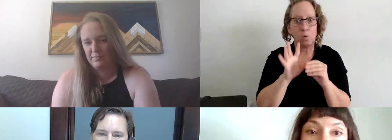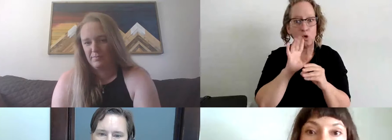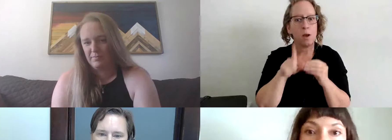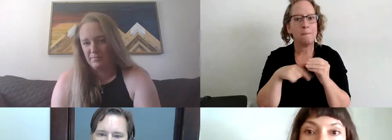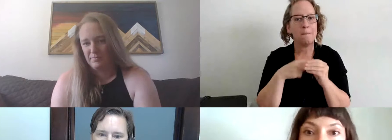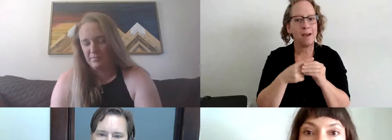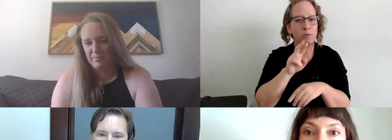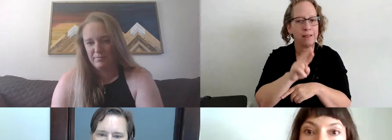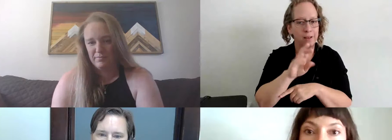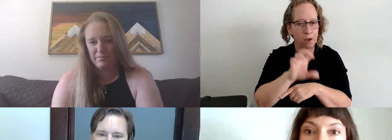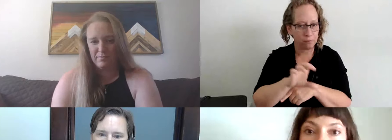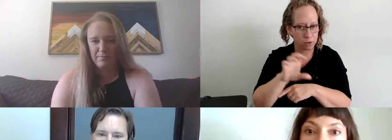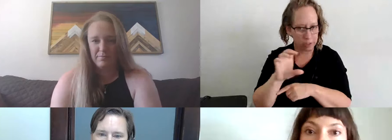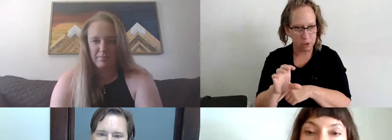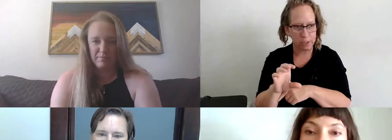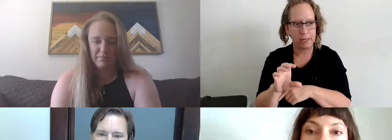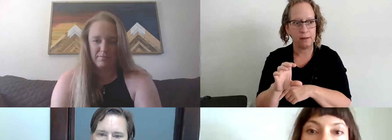relay conference captioning.